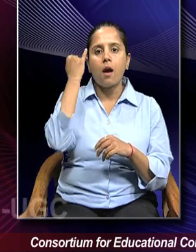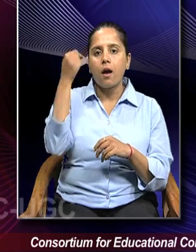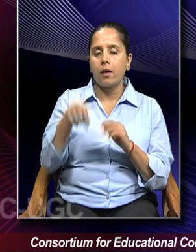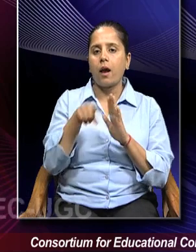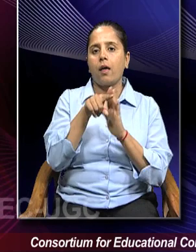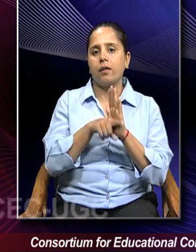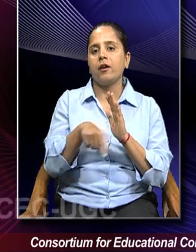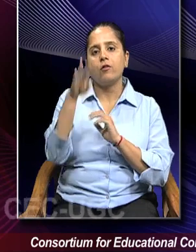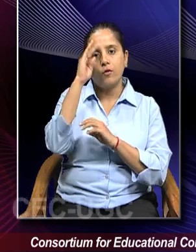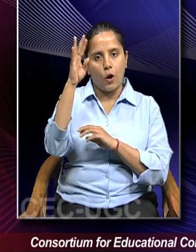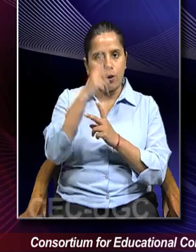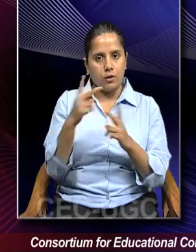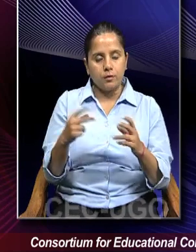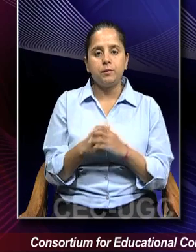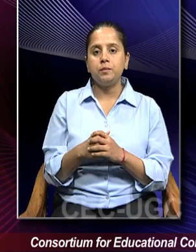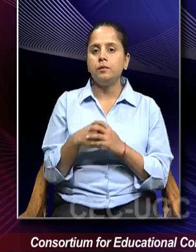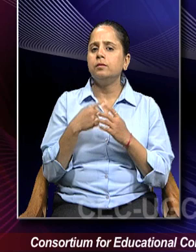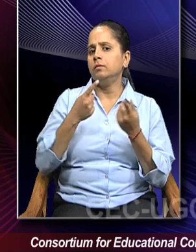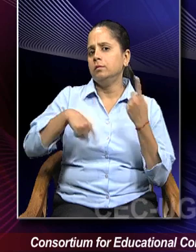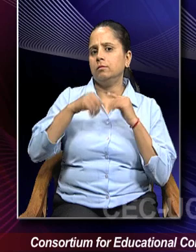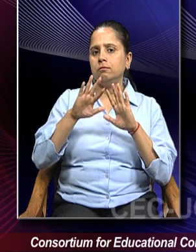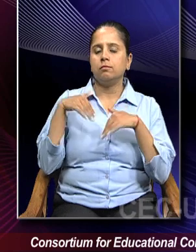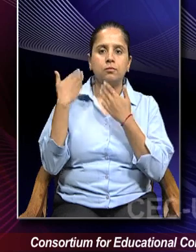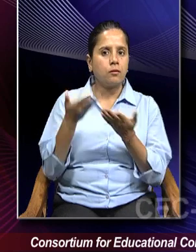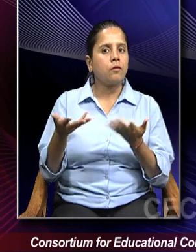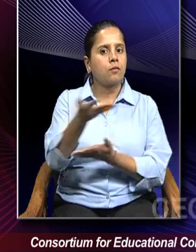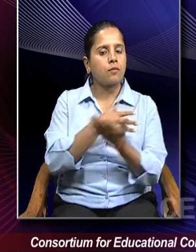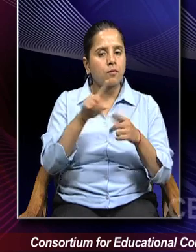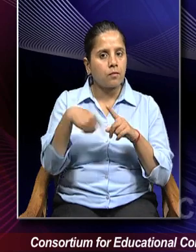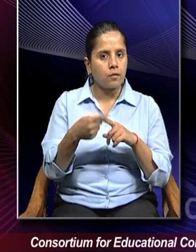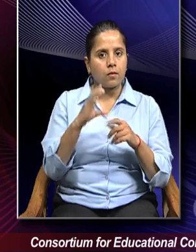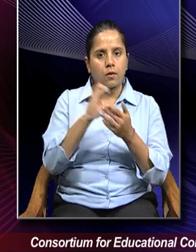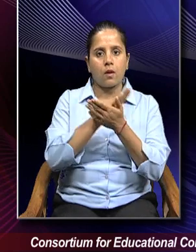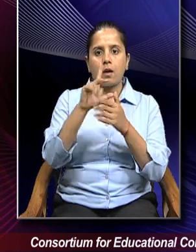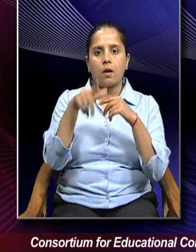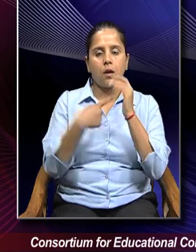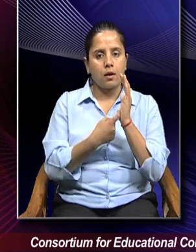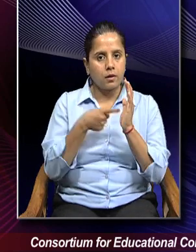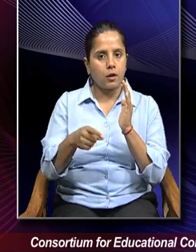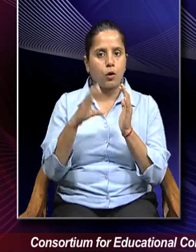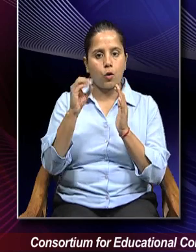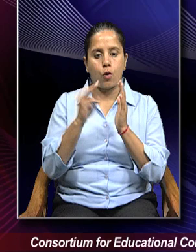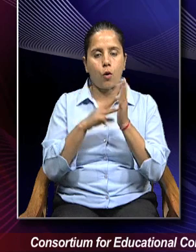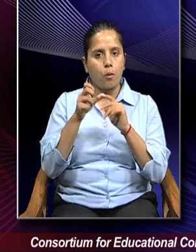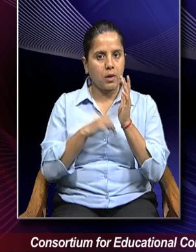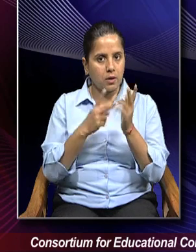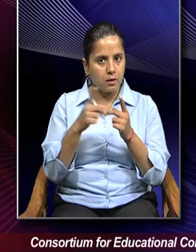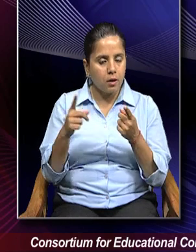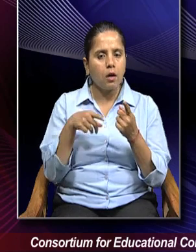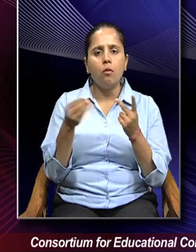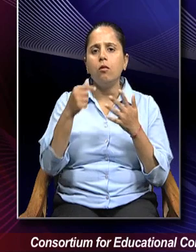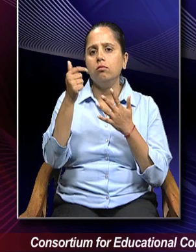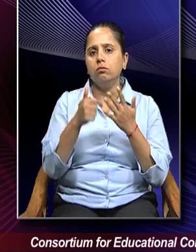ethical philosophy, and we have been discussing about the character competence of corporation, what are the paradigms